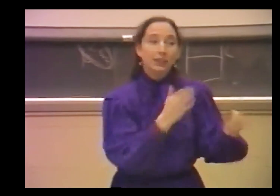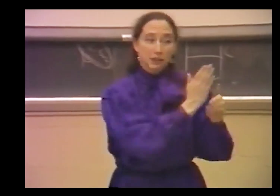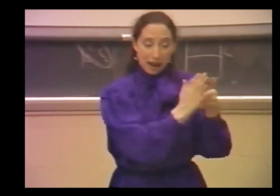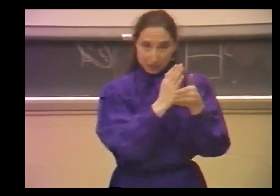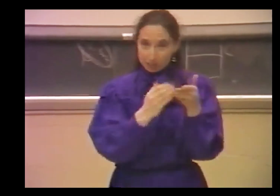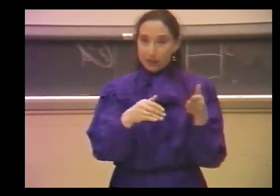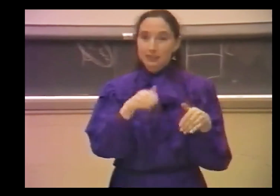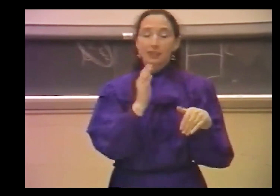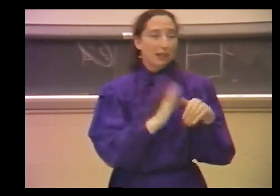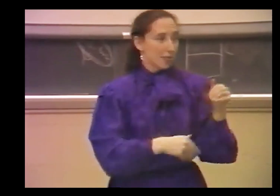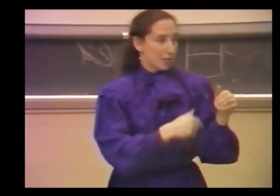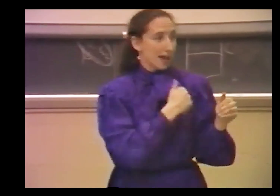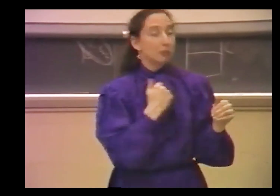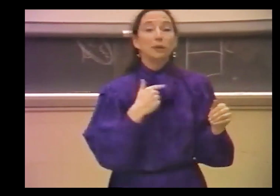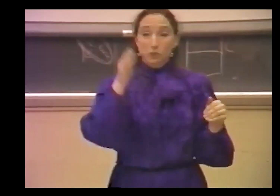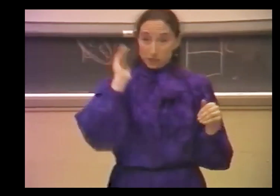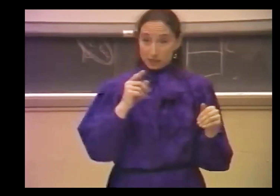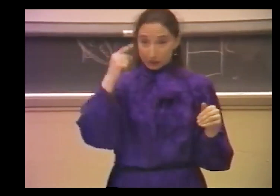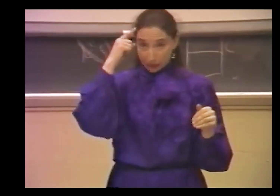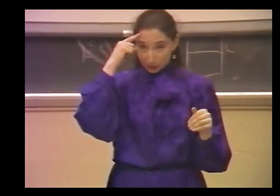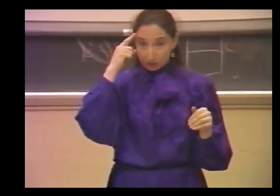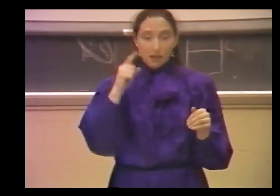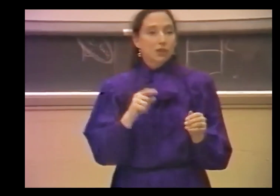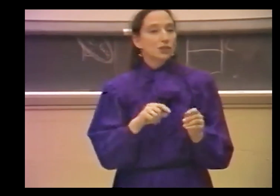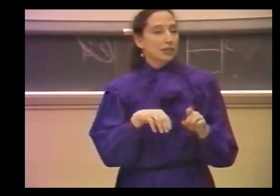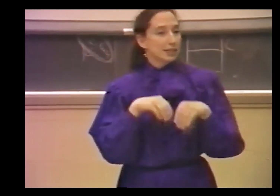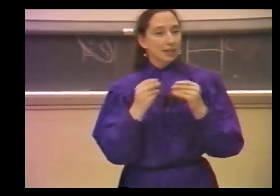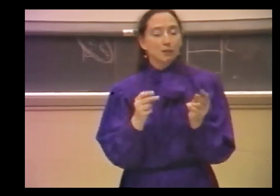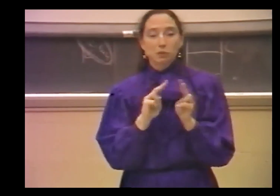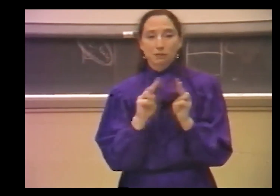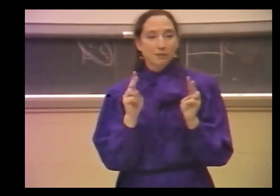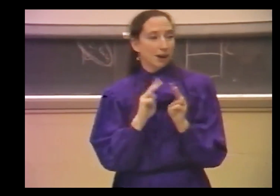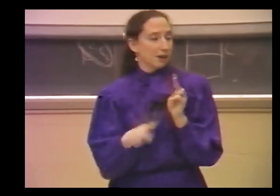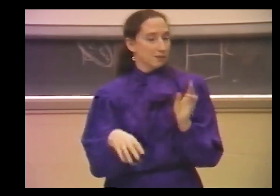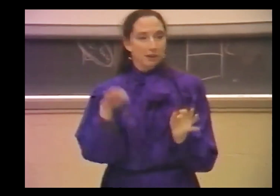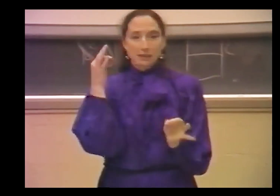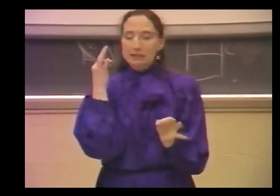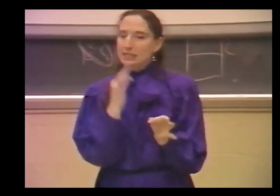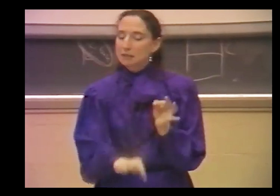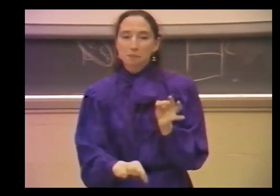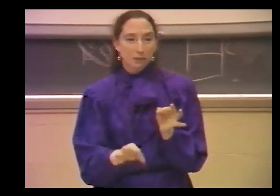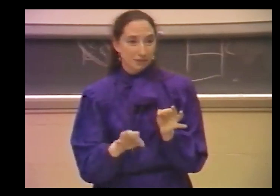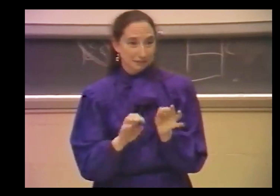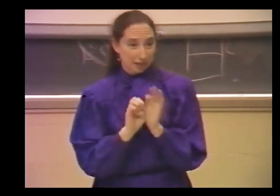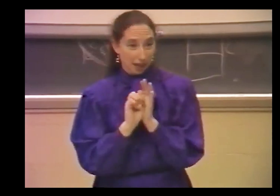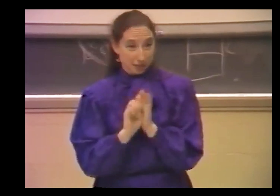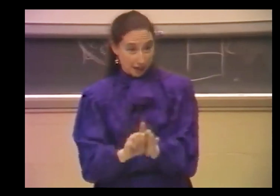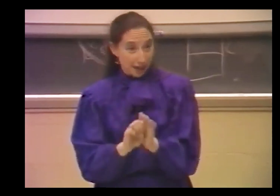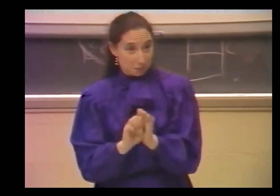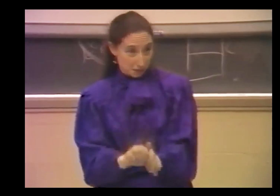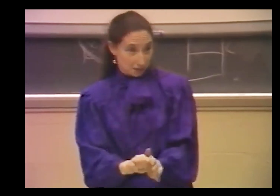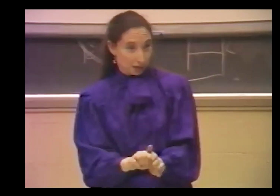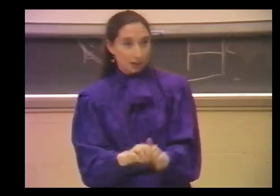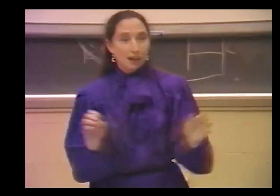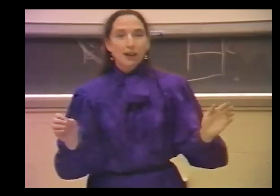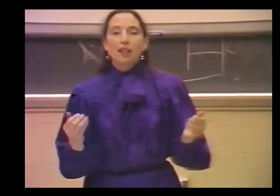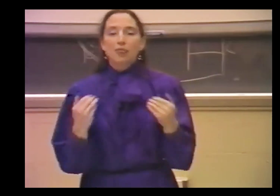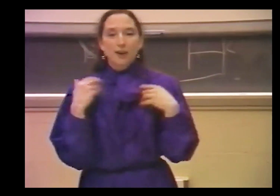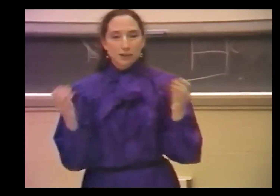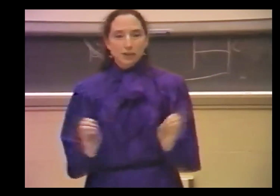linear aspects than we used to think. Just to give you a very, very simple example, there is